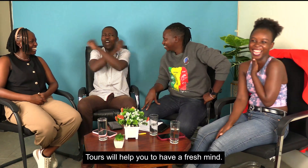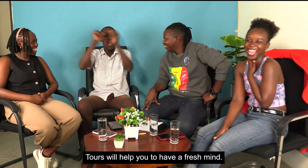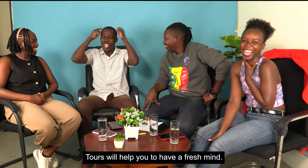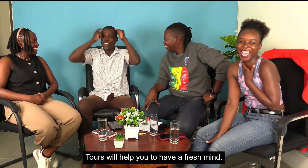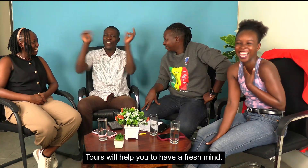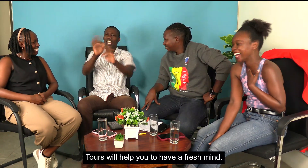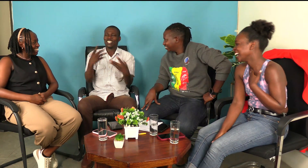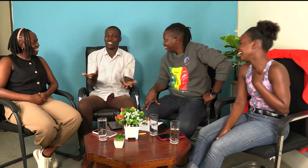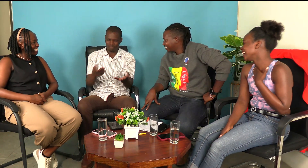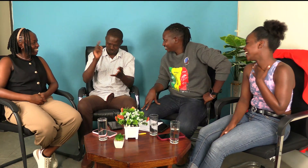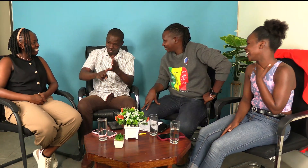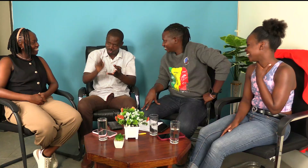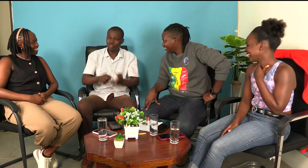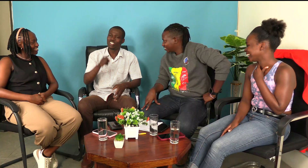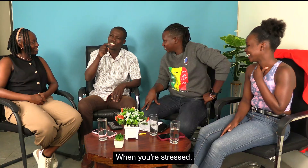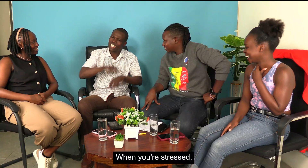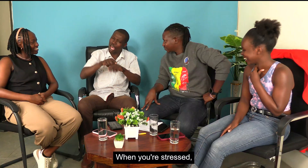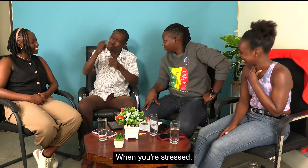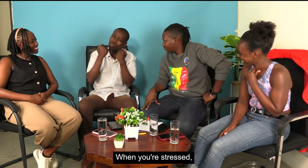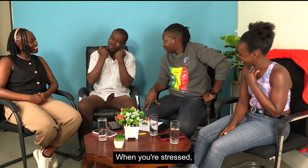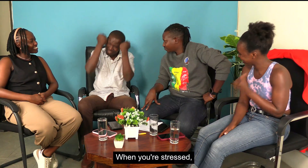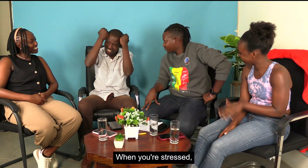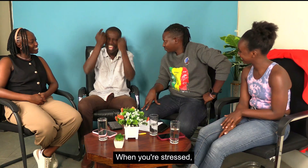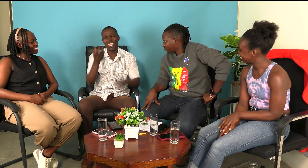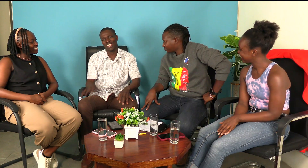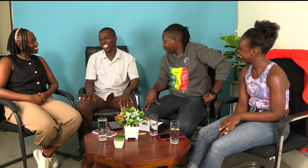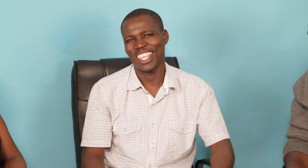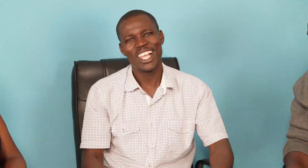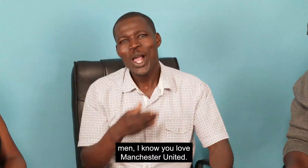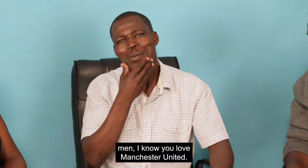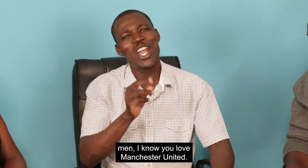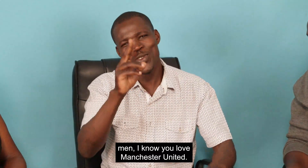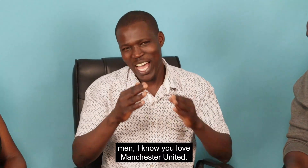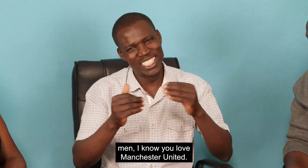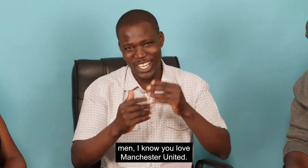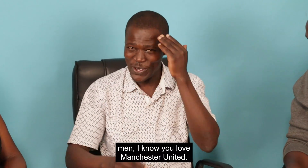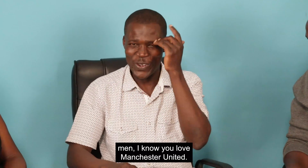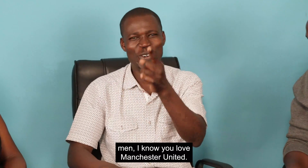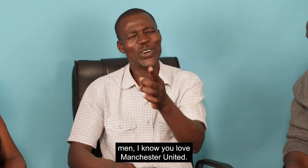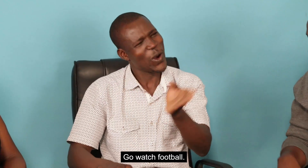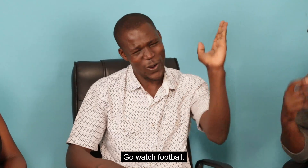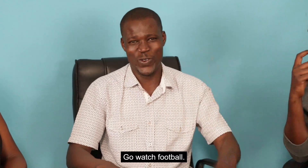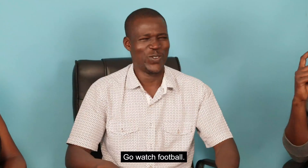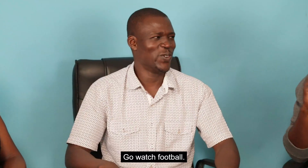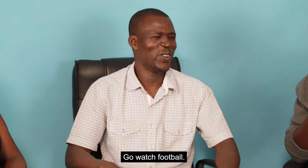mind. So you you're can travel advertising. so that stress can come down. If you are stressed again, men, we know Man